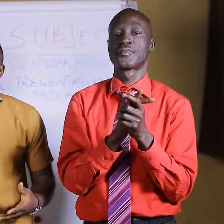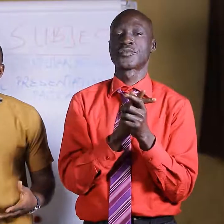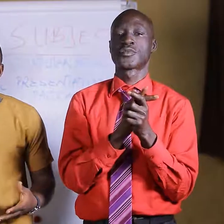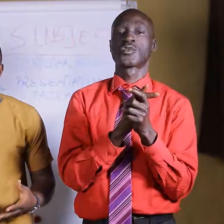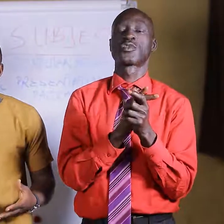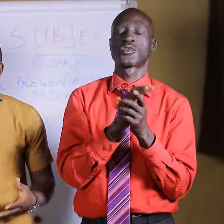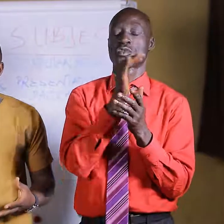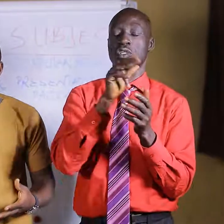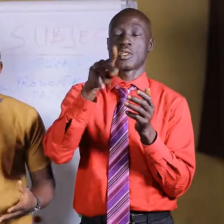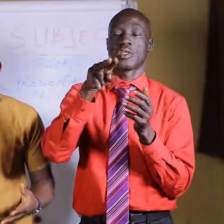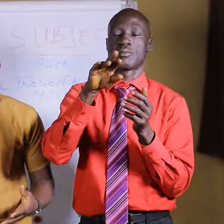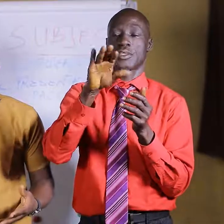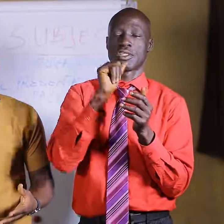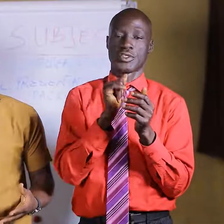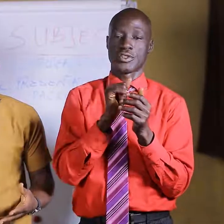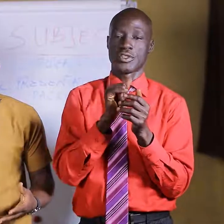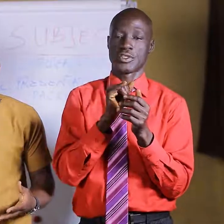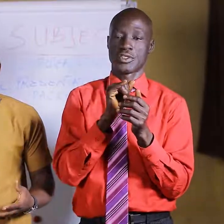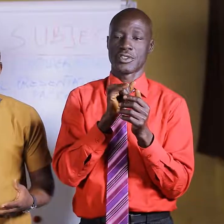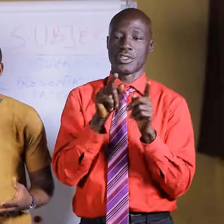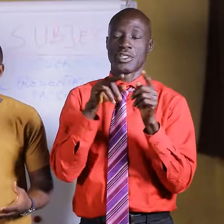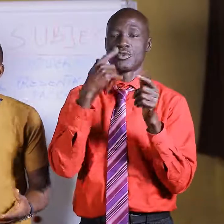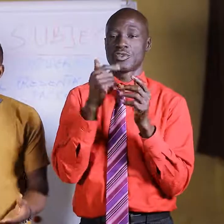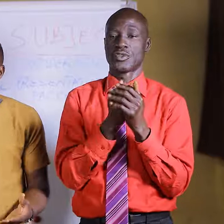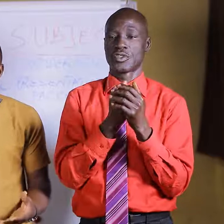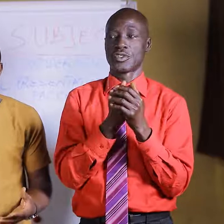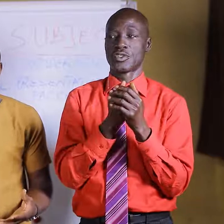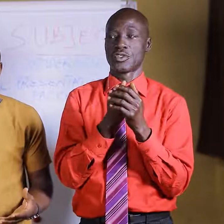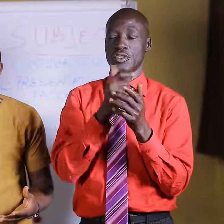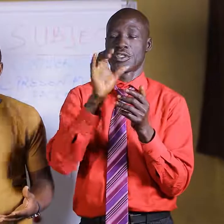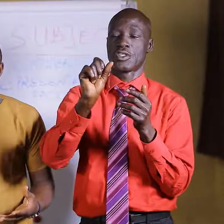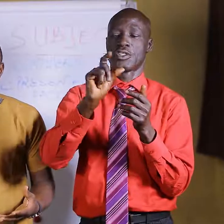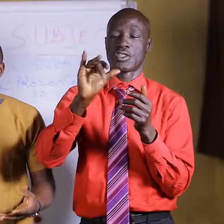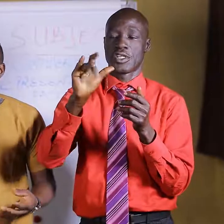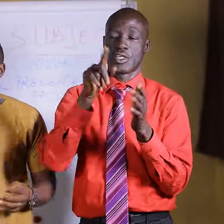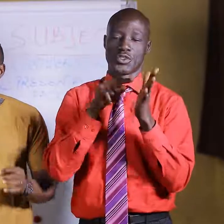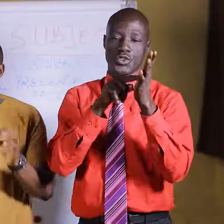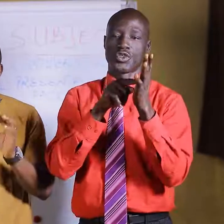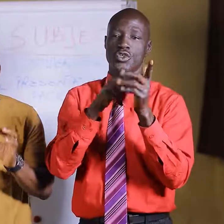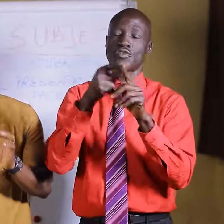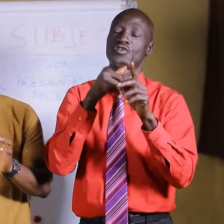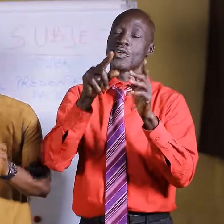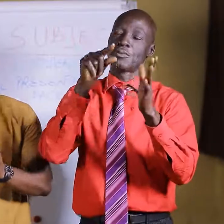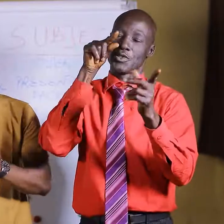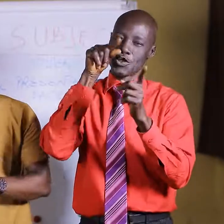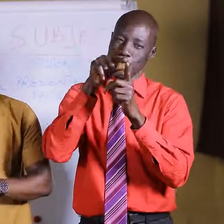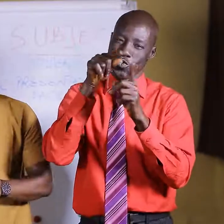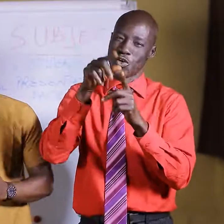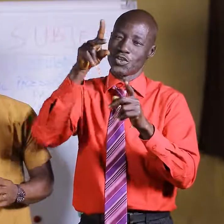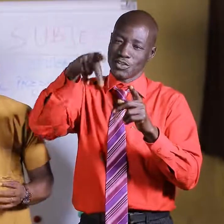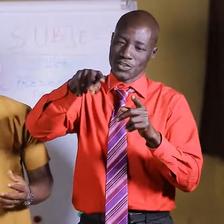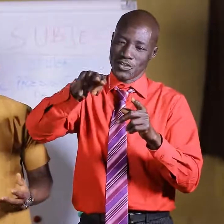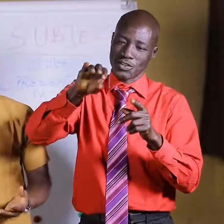Apparently, a presentation package, just like the definition says, is a slideshow. From the word